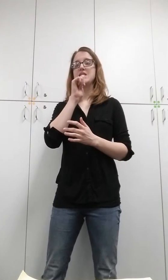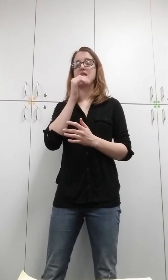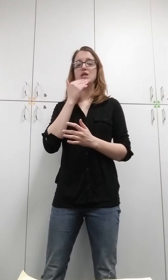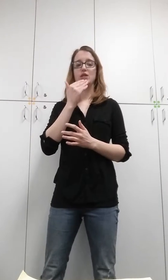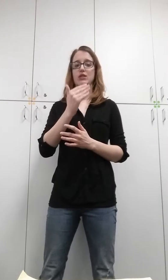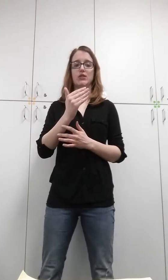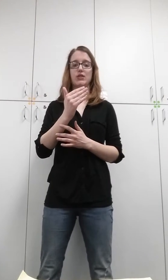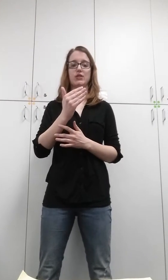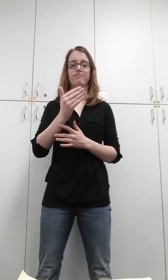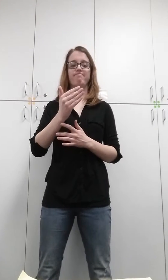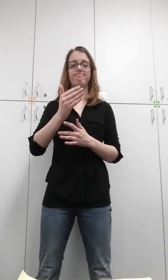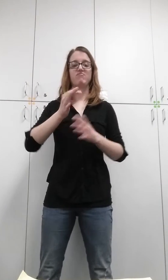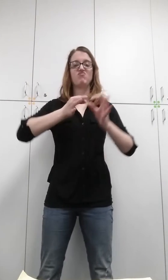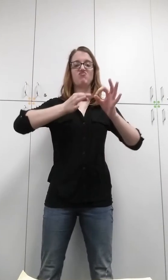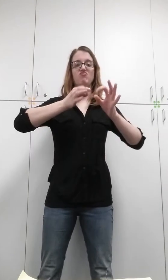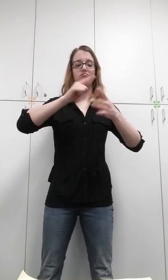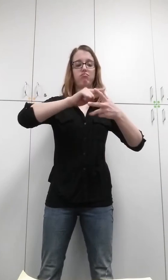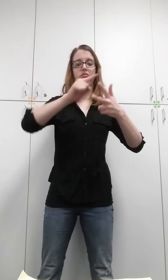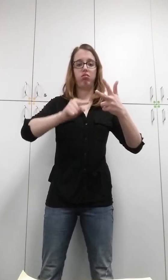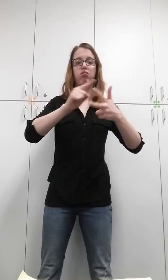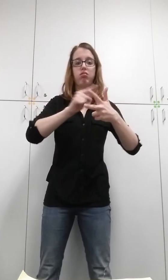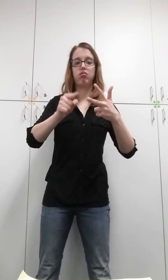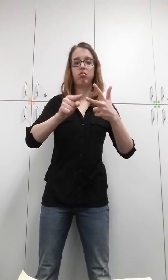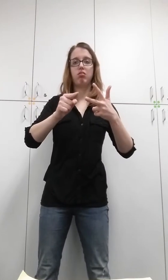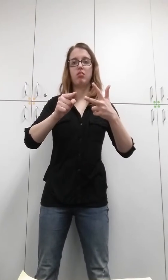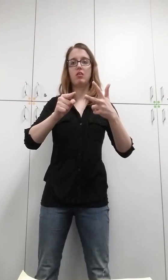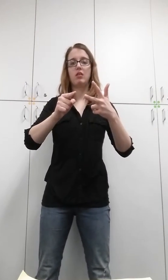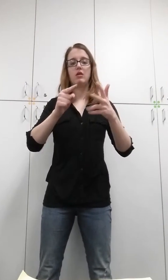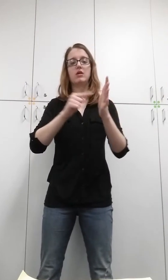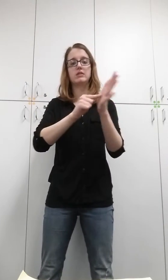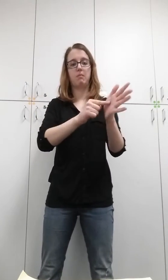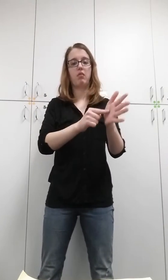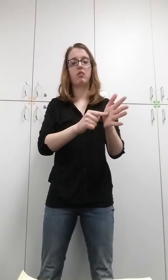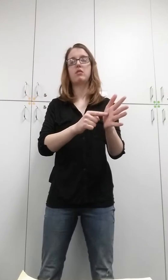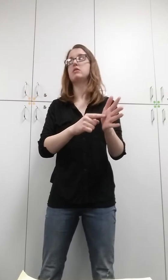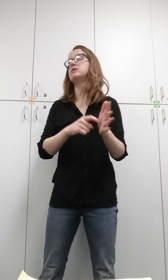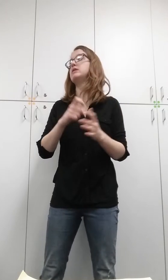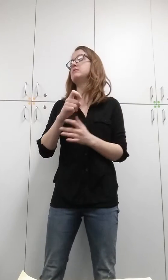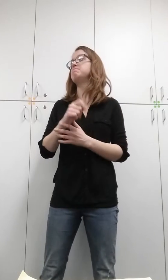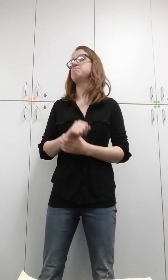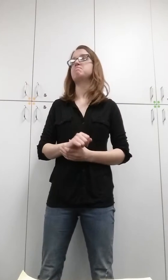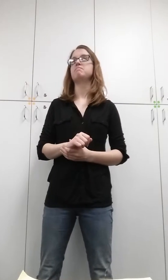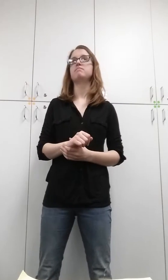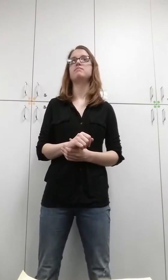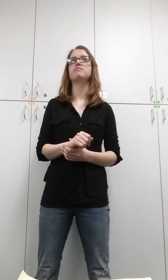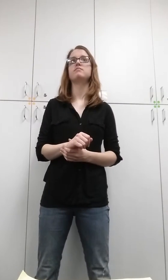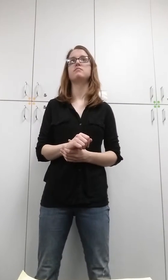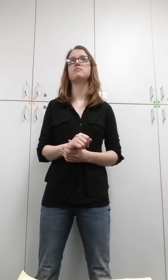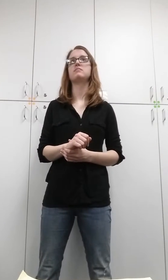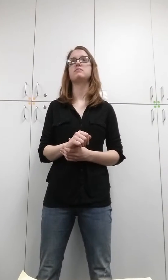So if I'm interpreting for a criminal case and the police officer asks Ethan,